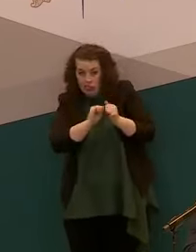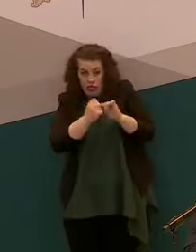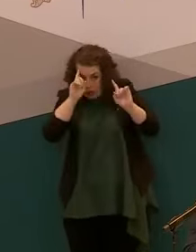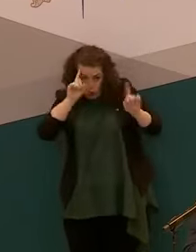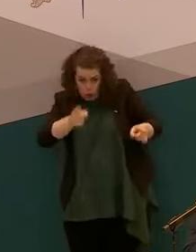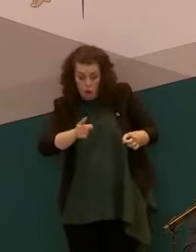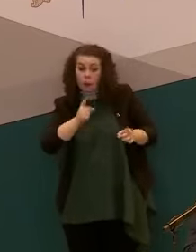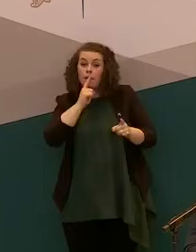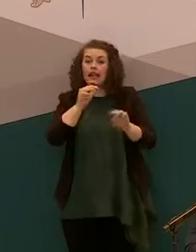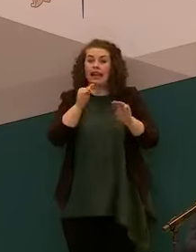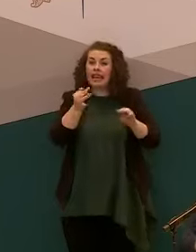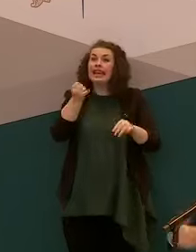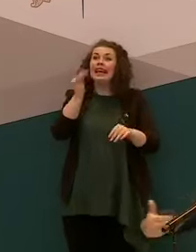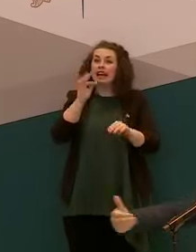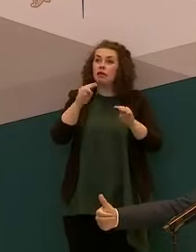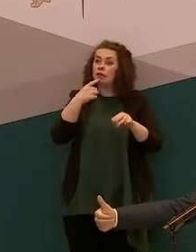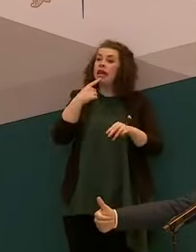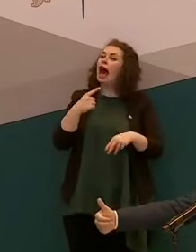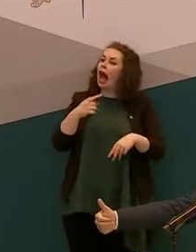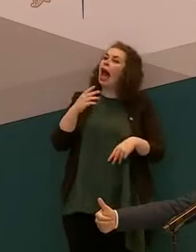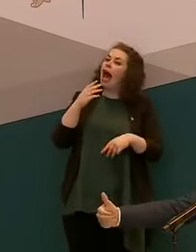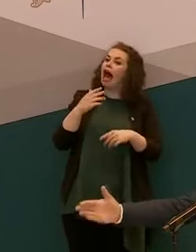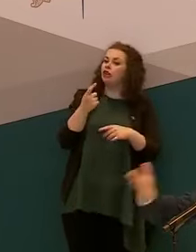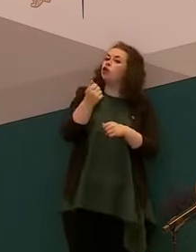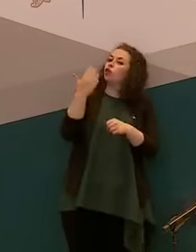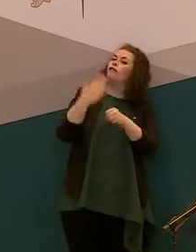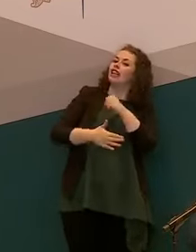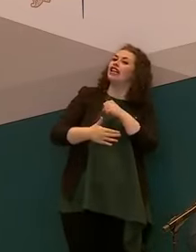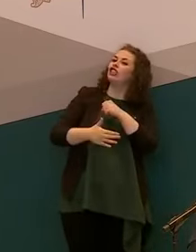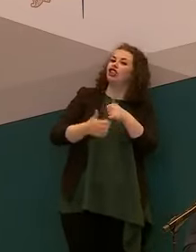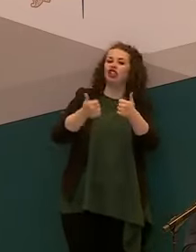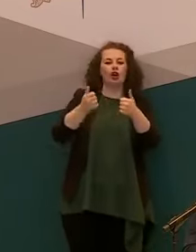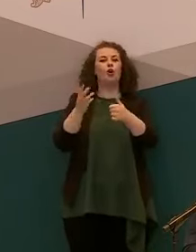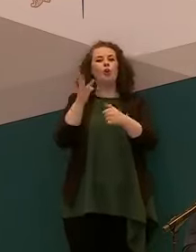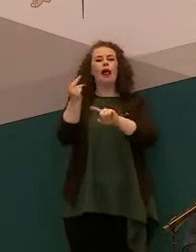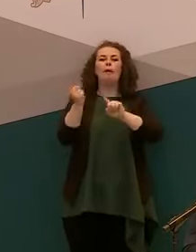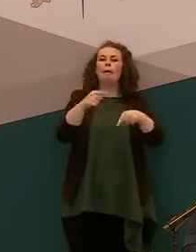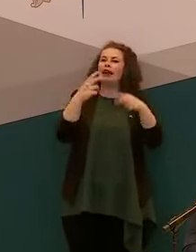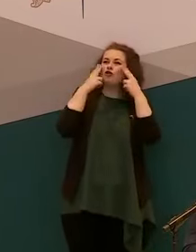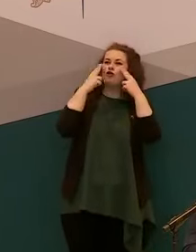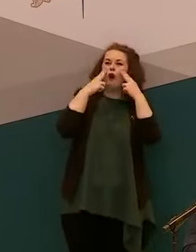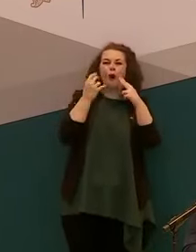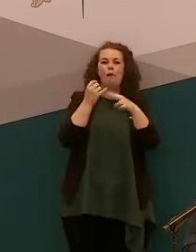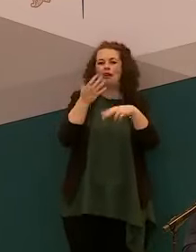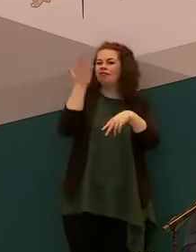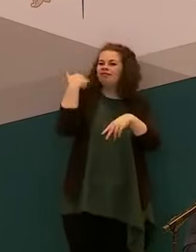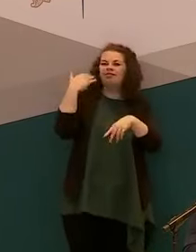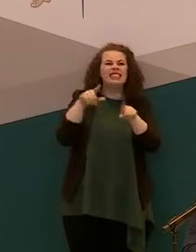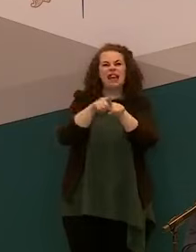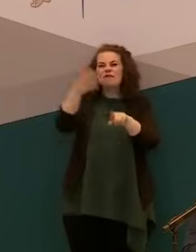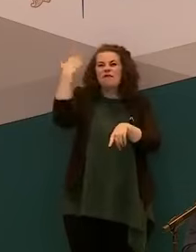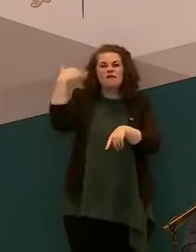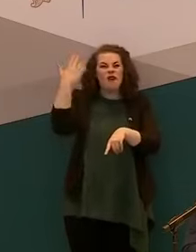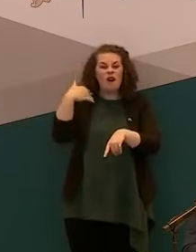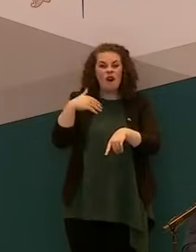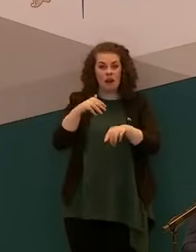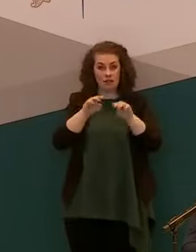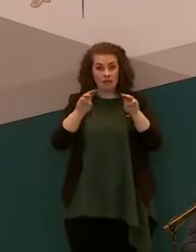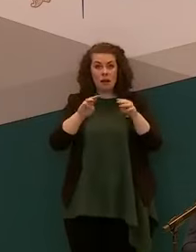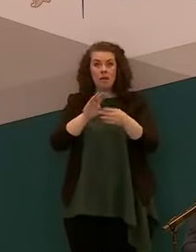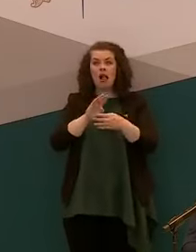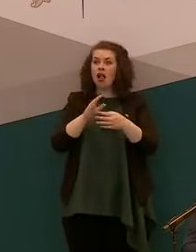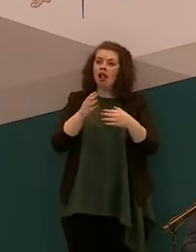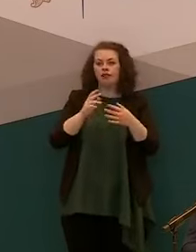people interpret that as meaning we're on a pathway towards going back to the way things were in February or whatever, and people start to